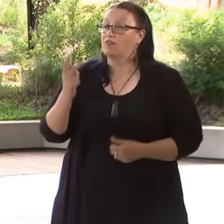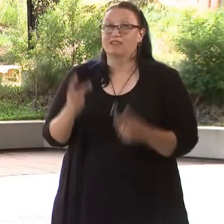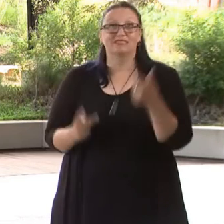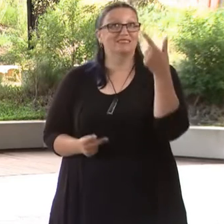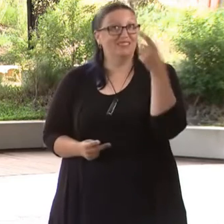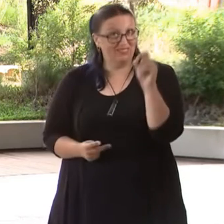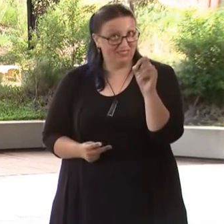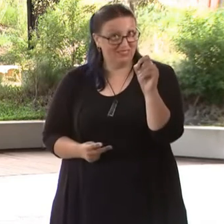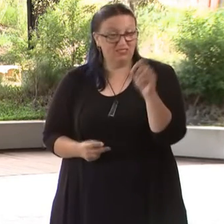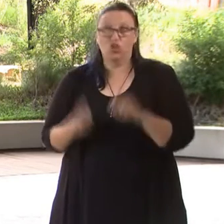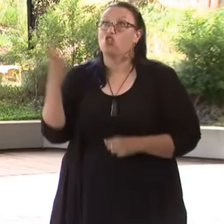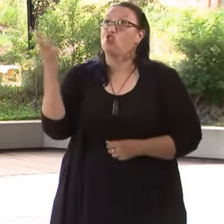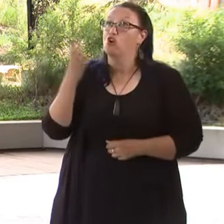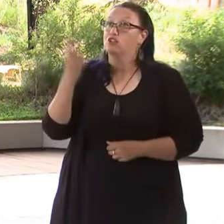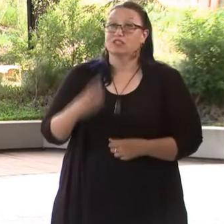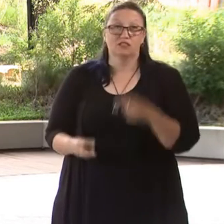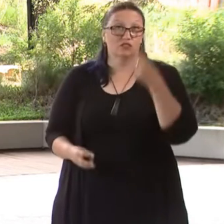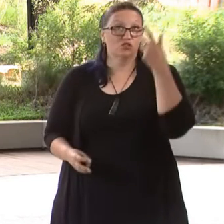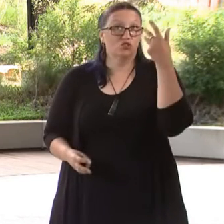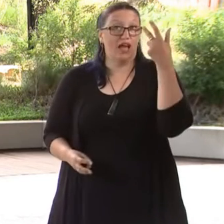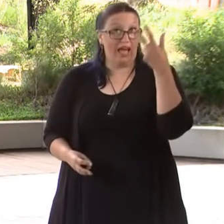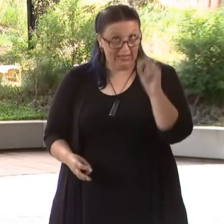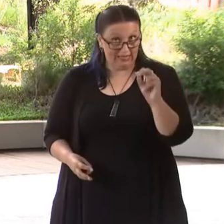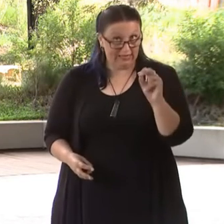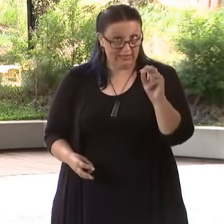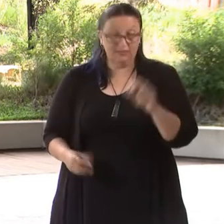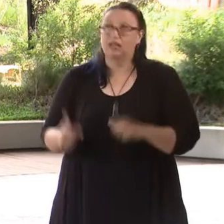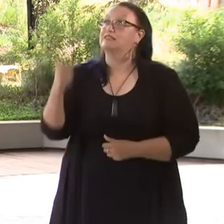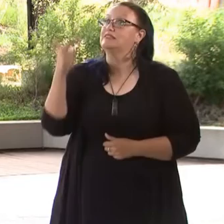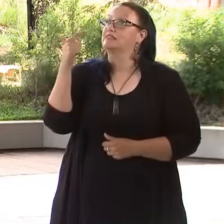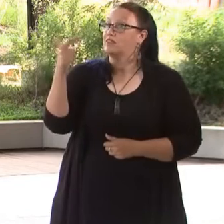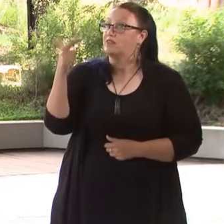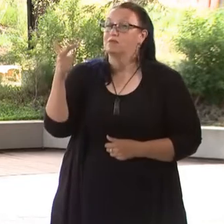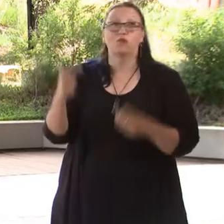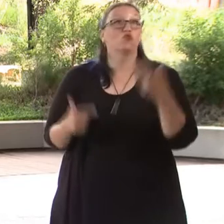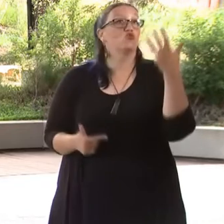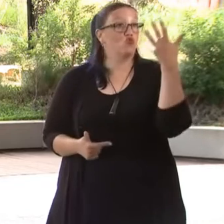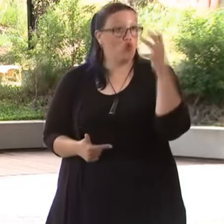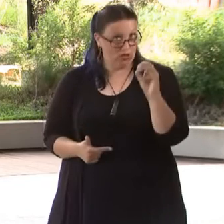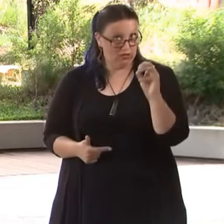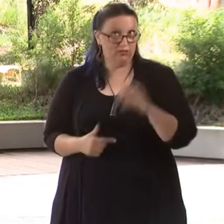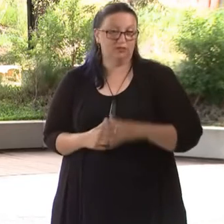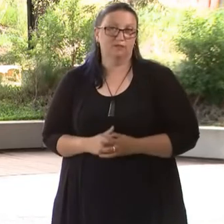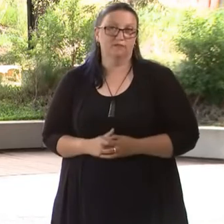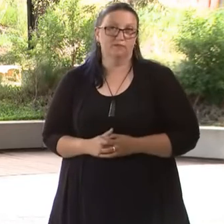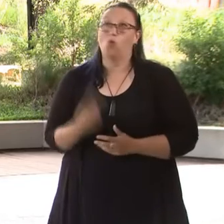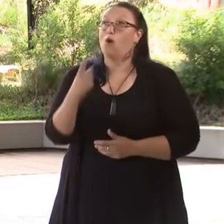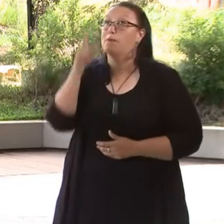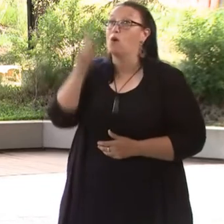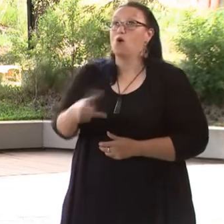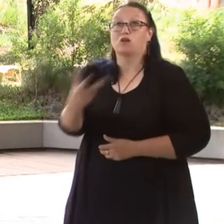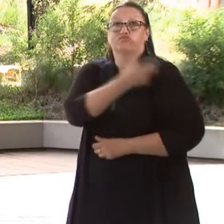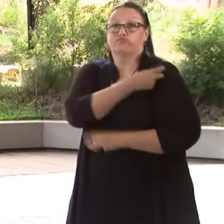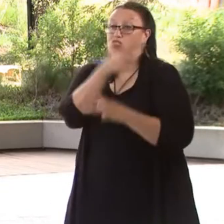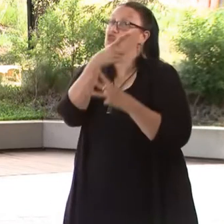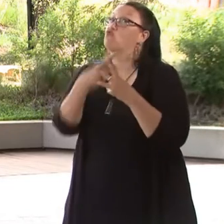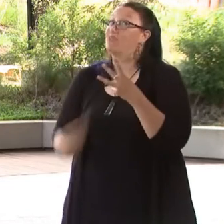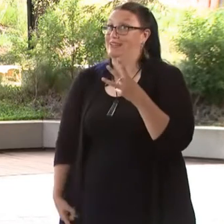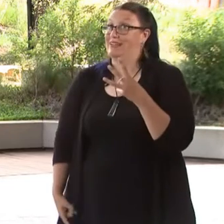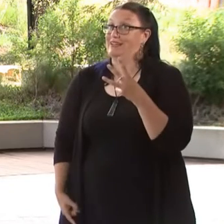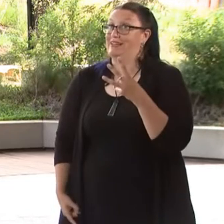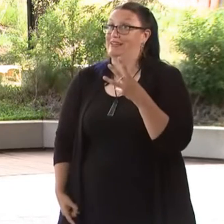13 people were in their 80s, and 7 people were in their 90s. One person had received 3 doses of the COVID